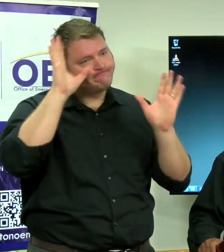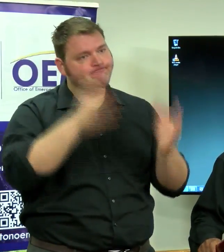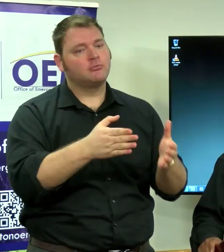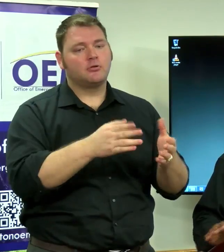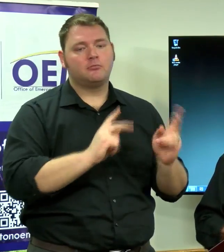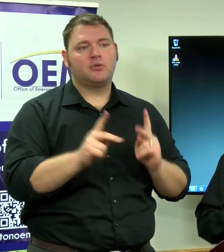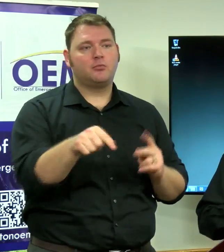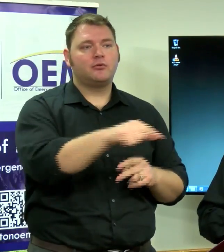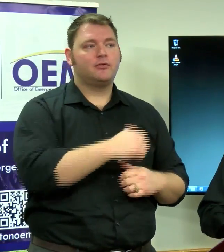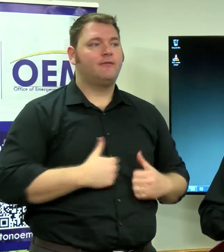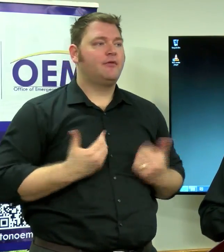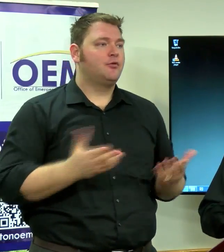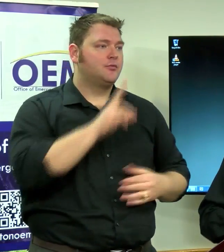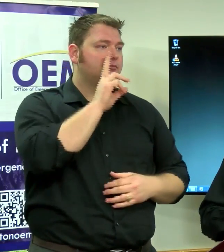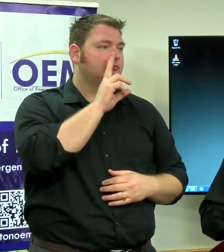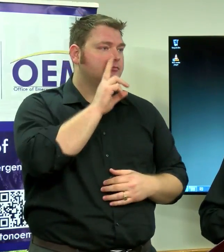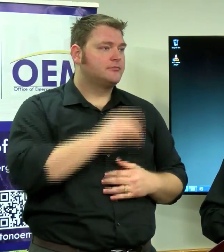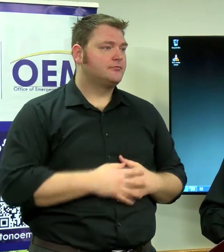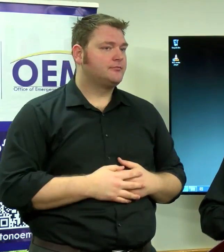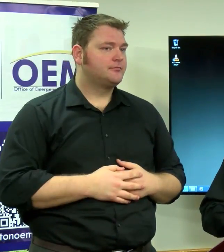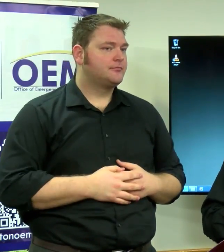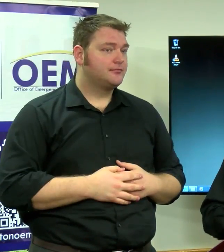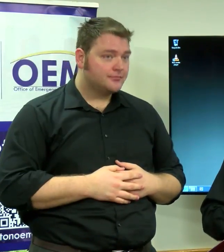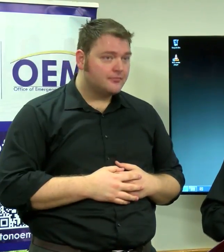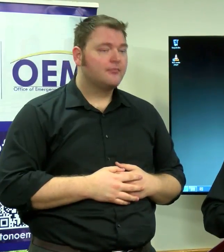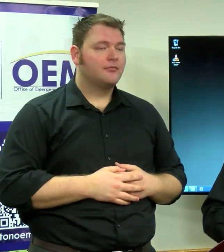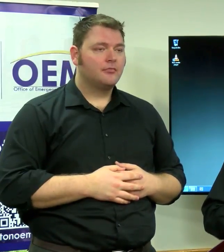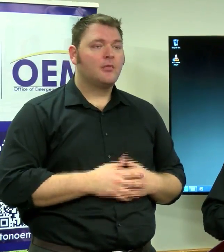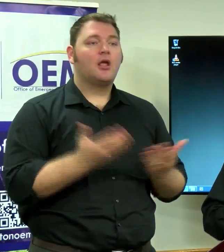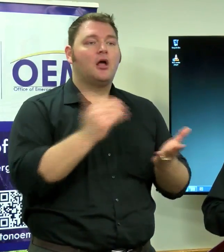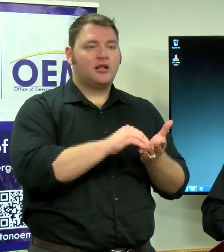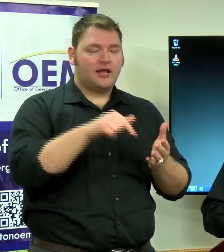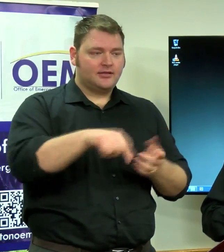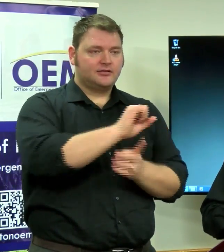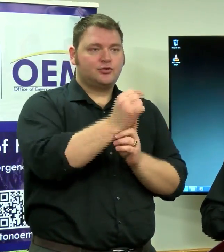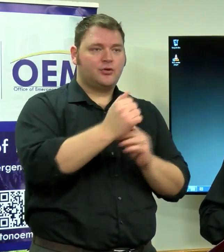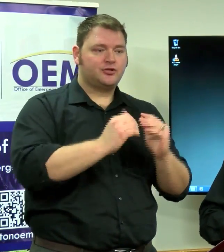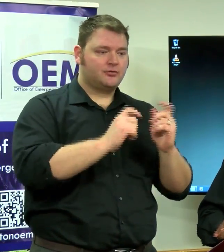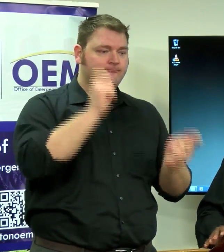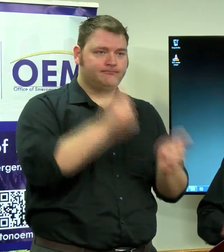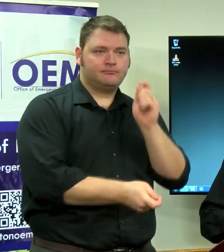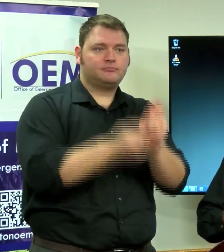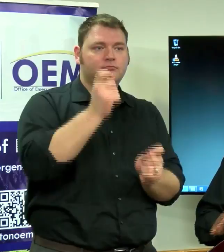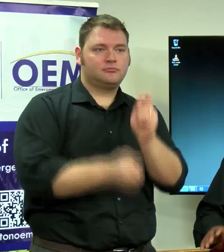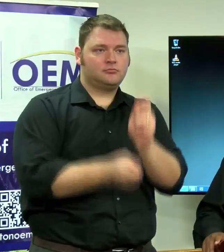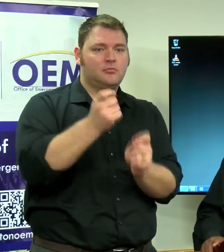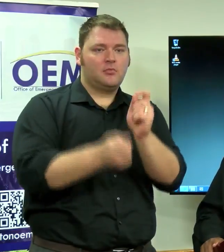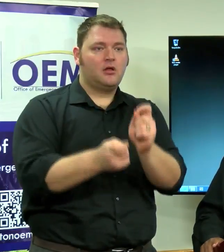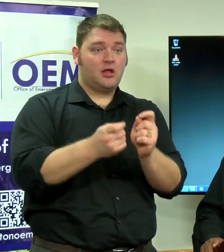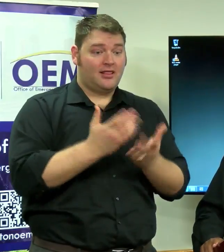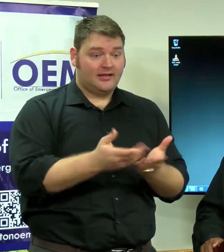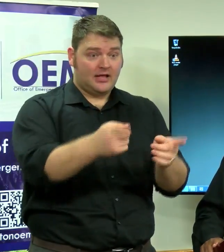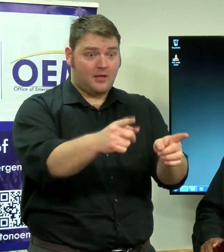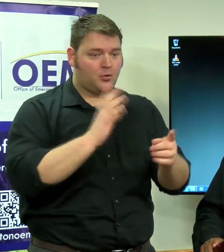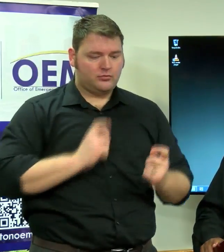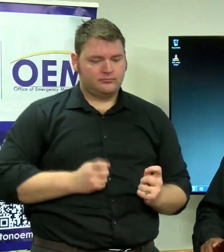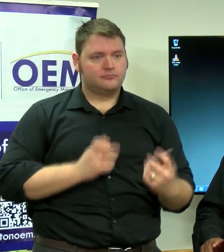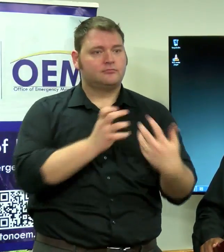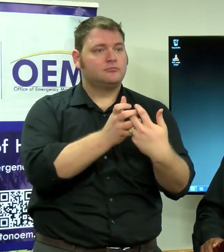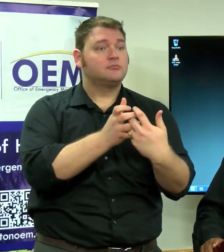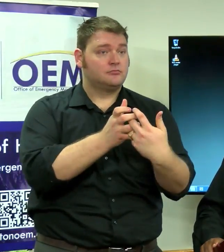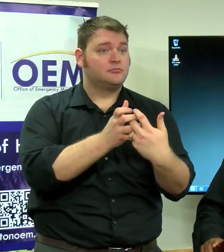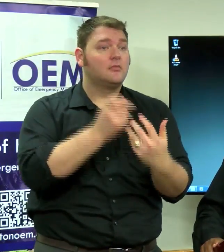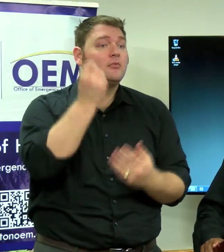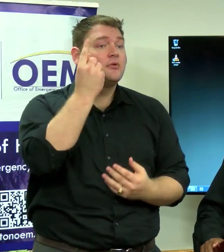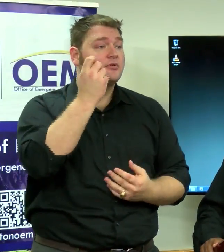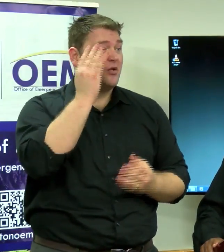city. So again, dynamic situation as events happen, as they change. But what I will commit to you is that